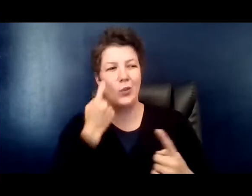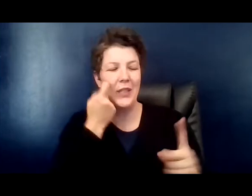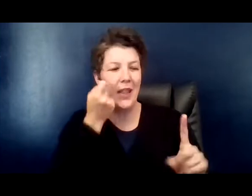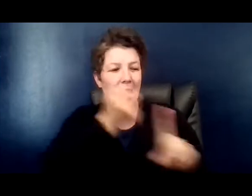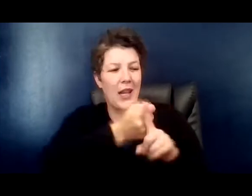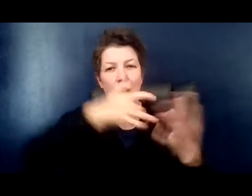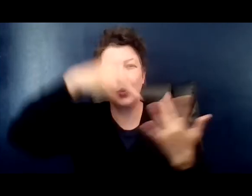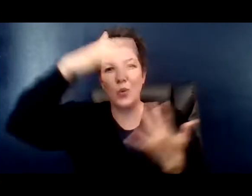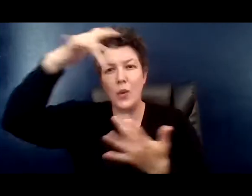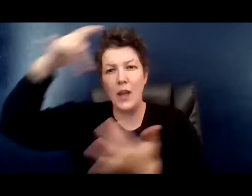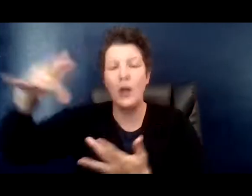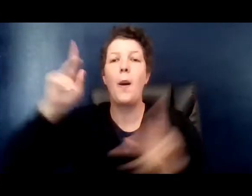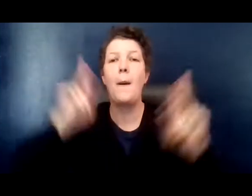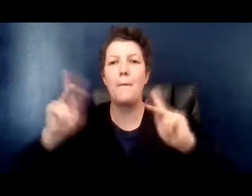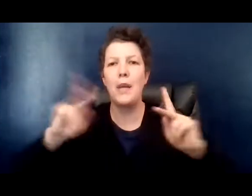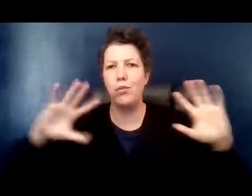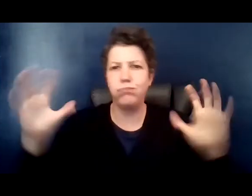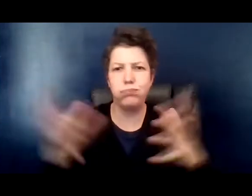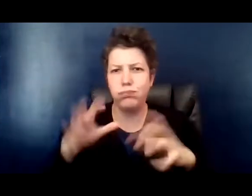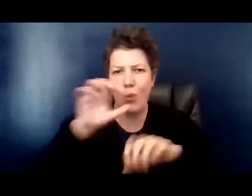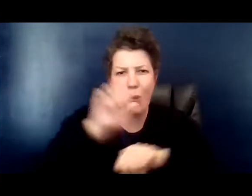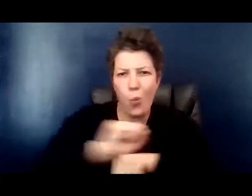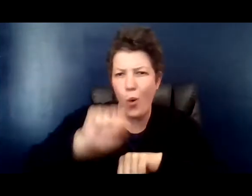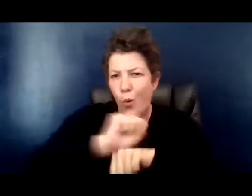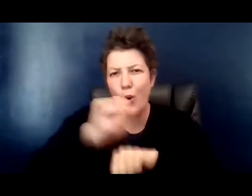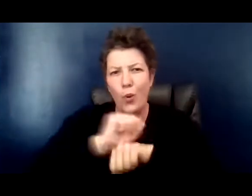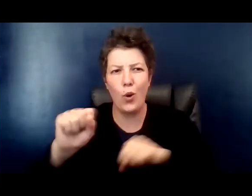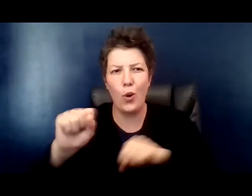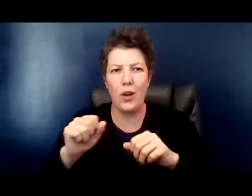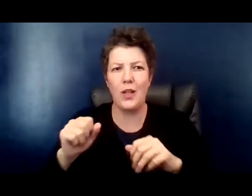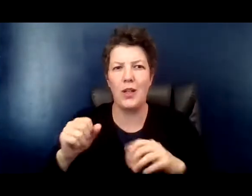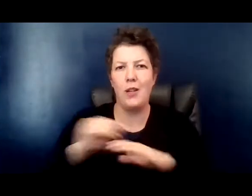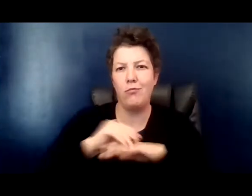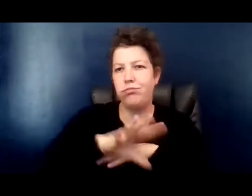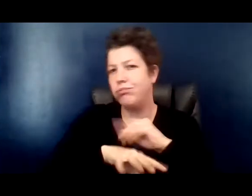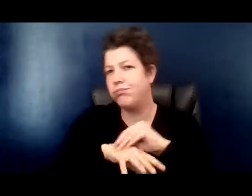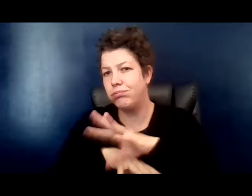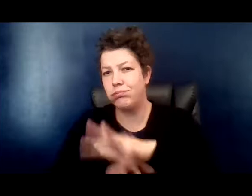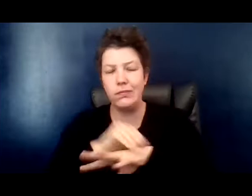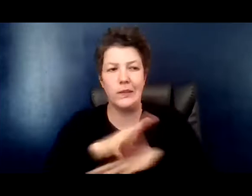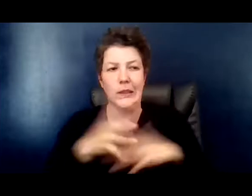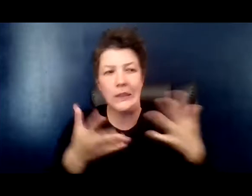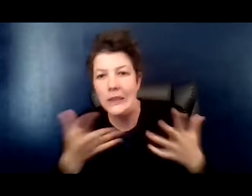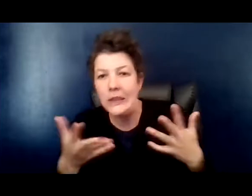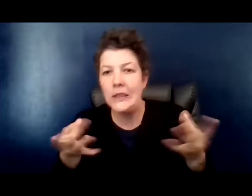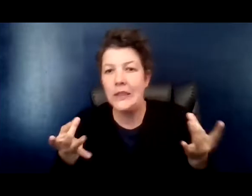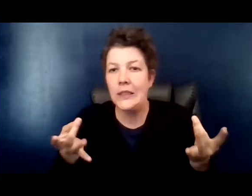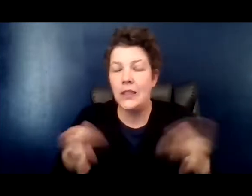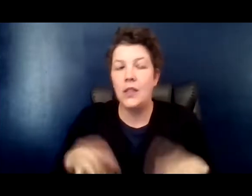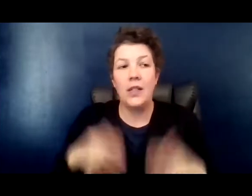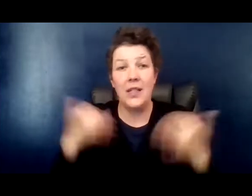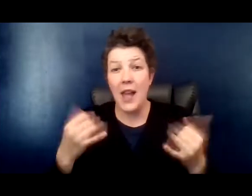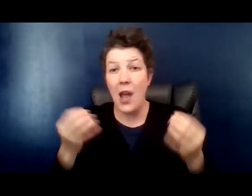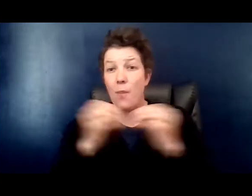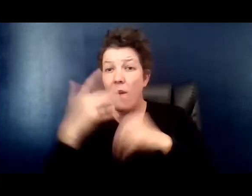together, and I'm not knocking that. But is there, now that more testing is available, is there anything to kind of, are we testing